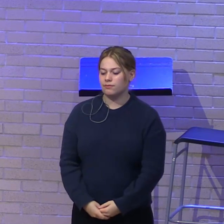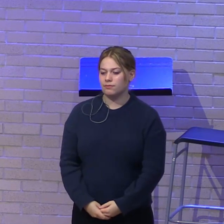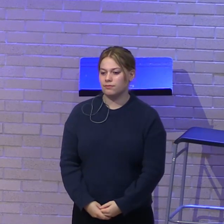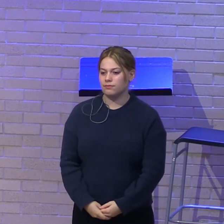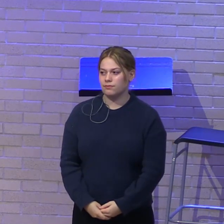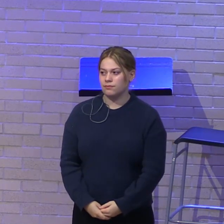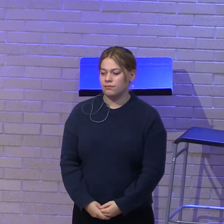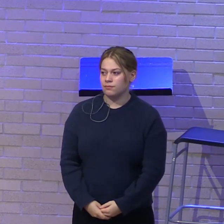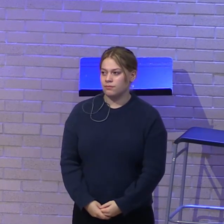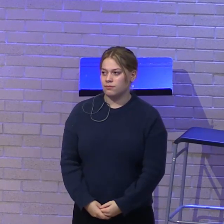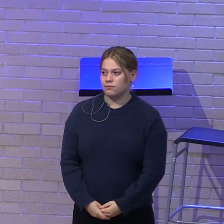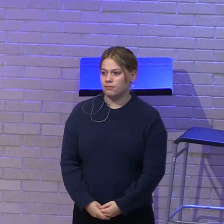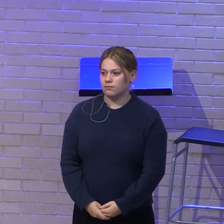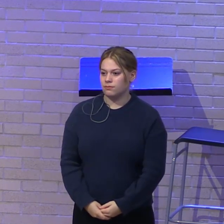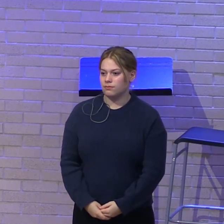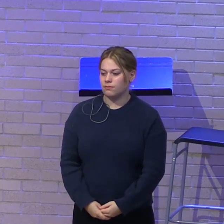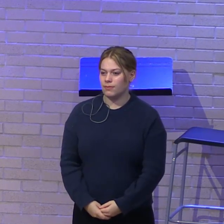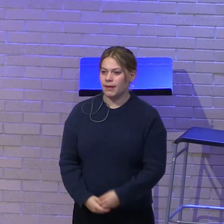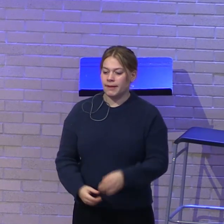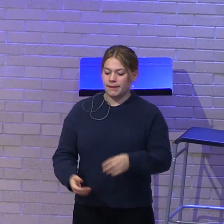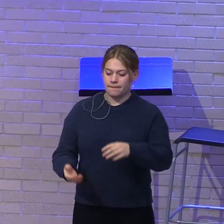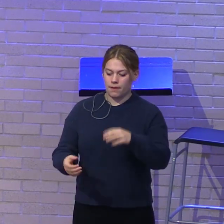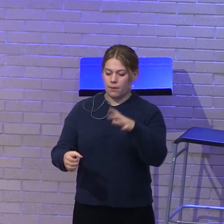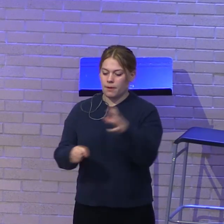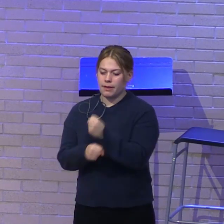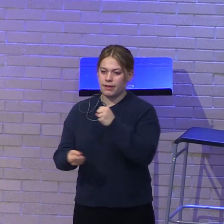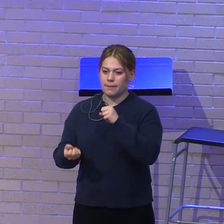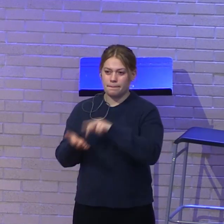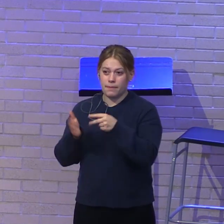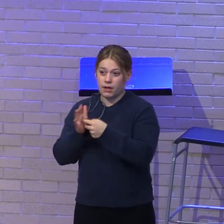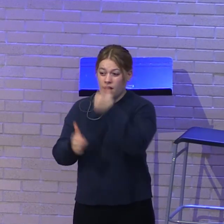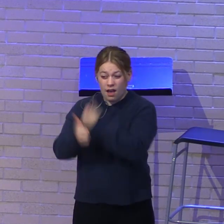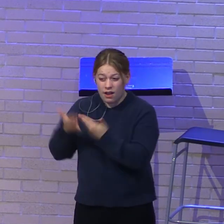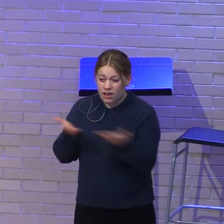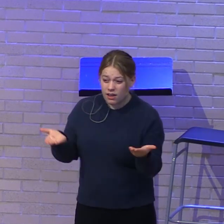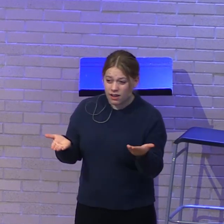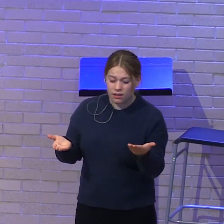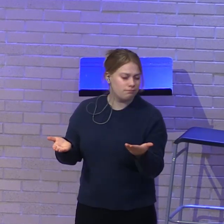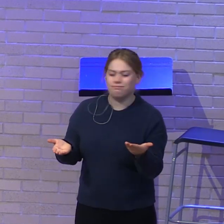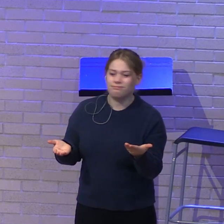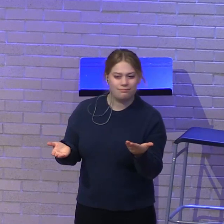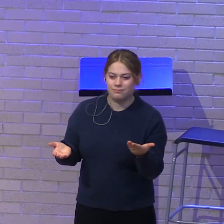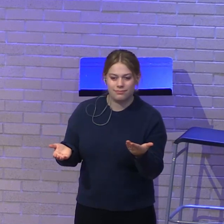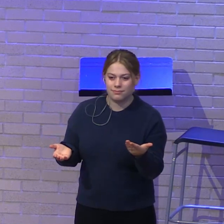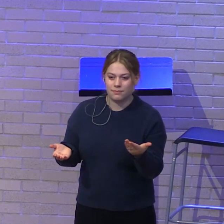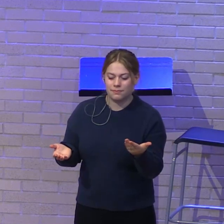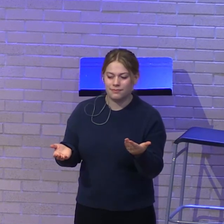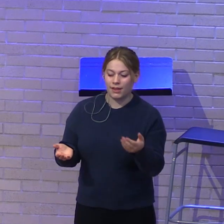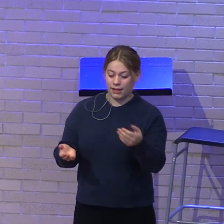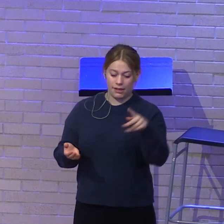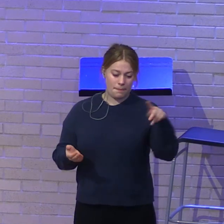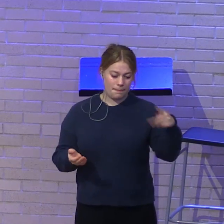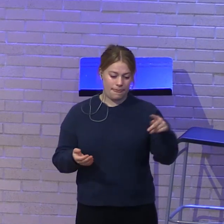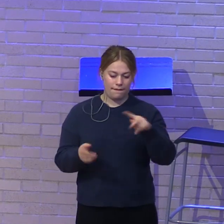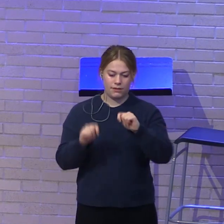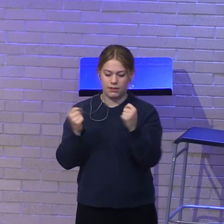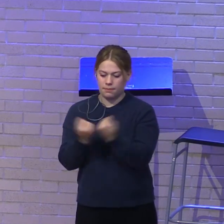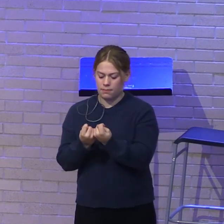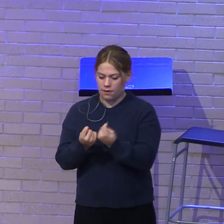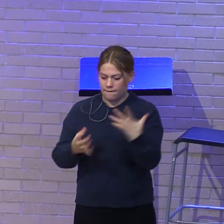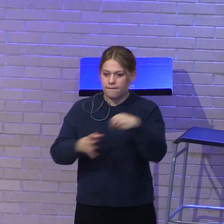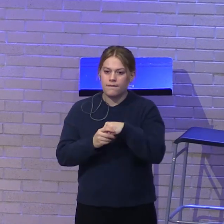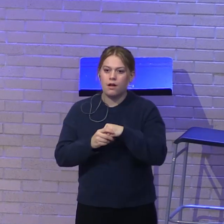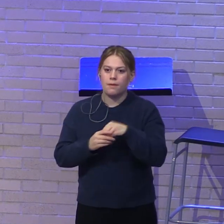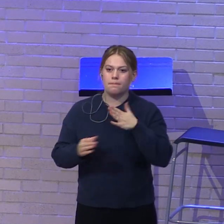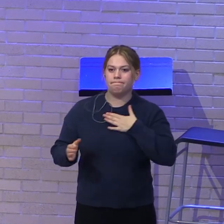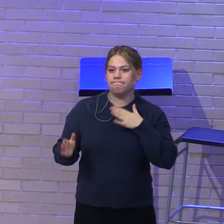win necessarily was what it was all about. Like, the Peregrines team is such a large part of my identity that I will always feel like